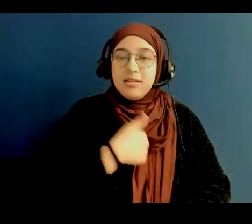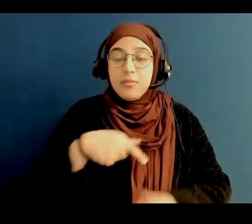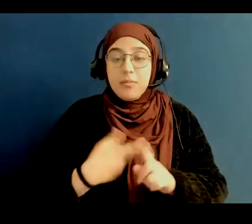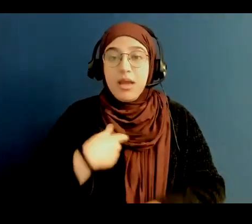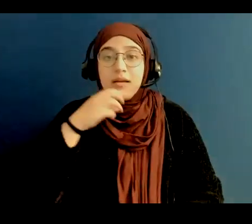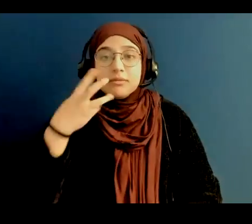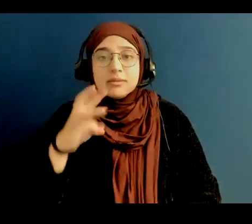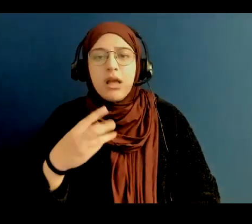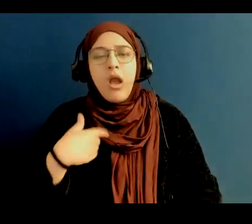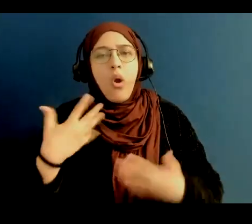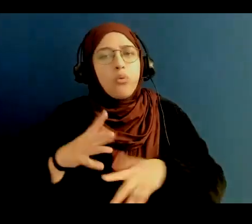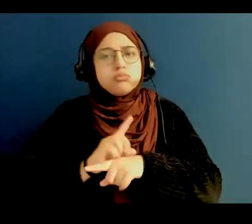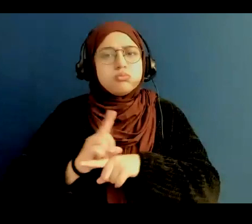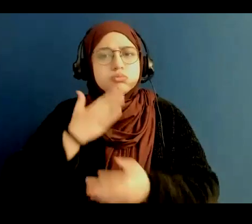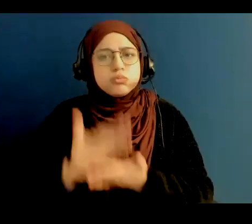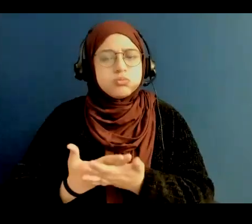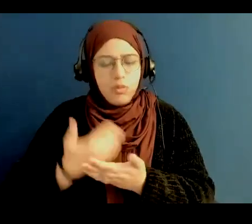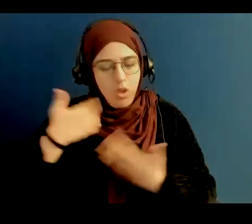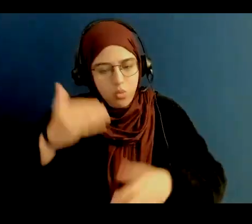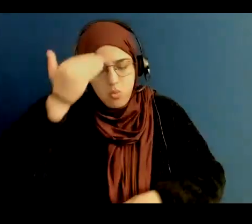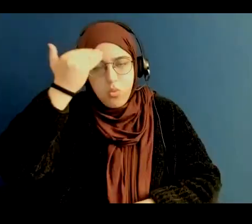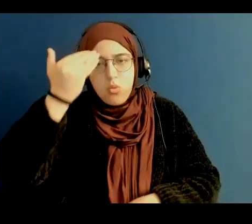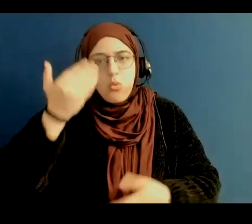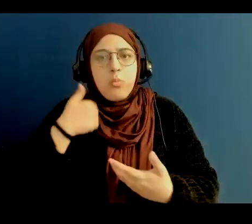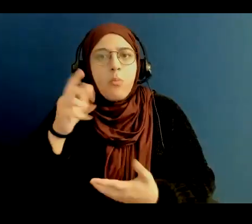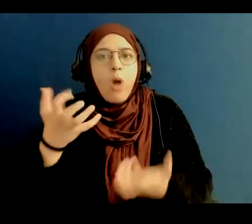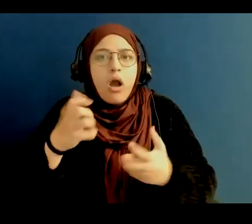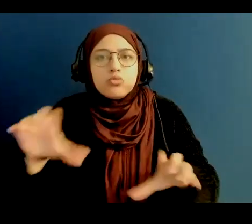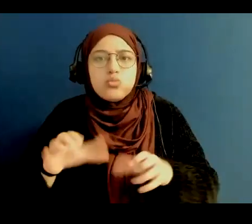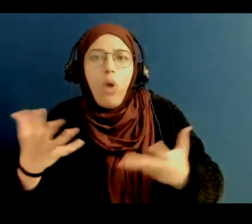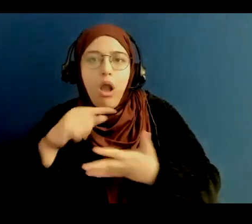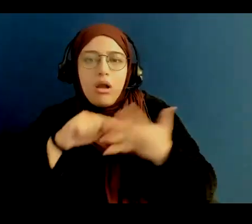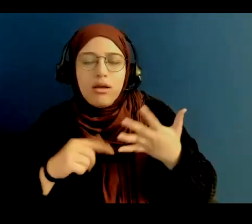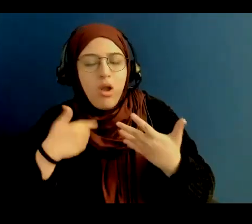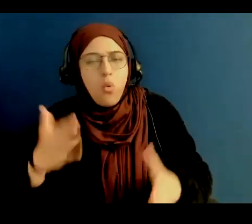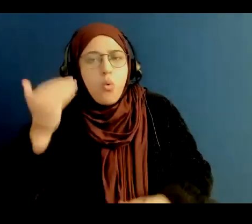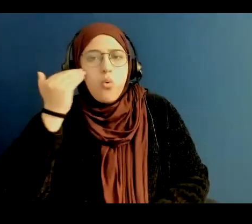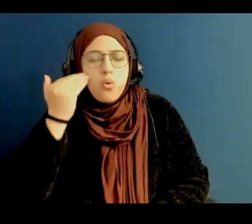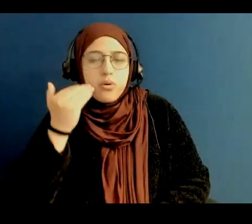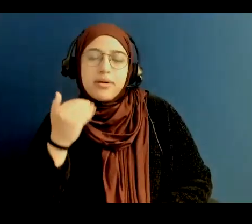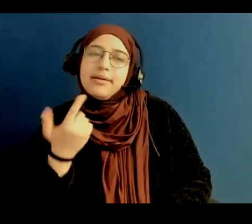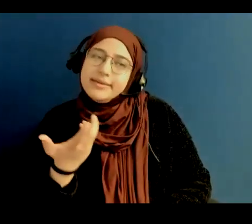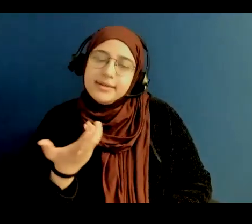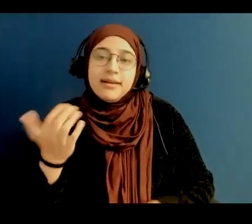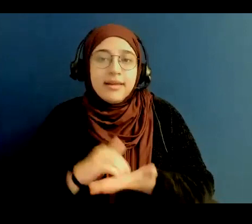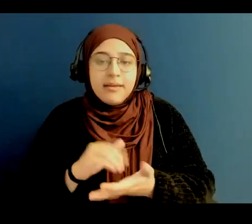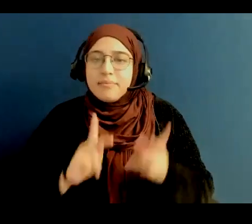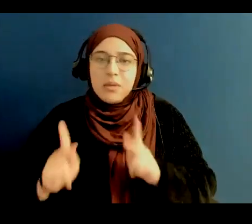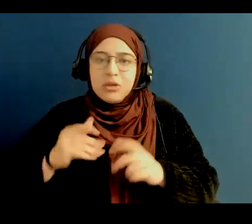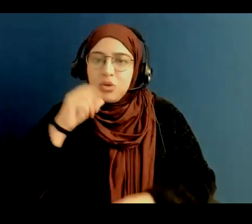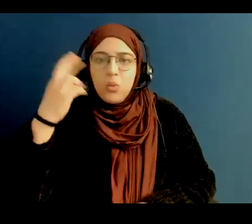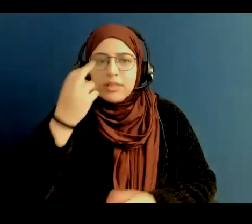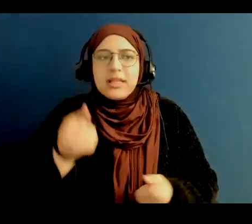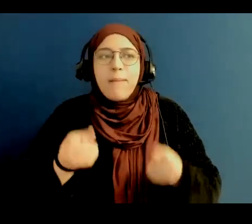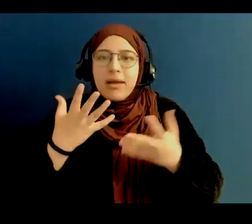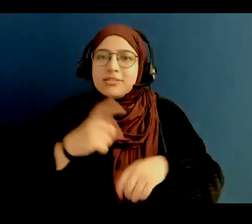knew exactly what I wanted to do. And again, I think people don't realize how much time they have. When I look back at it,